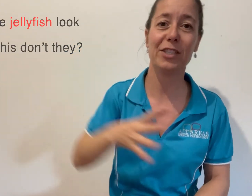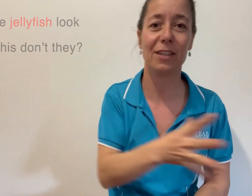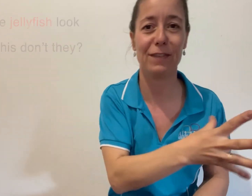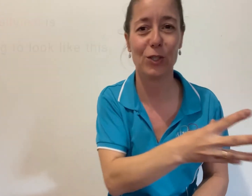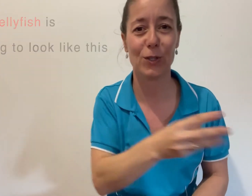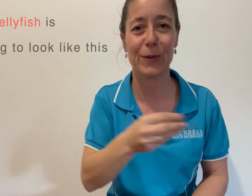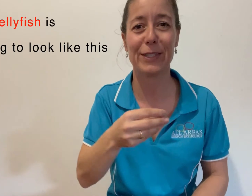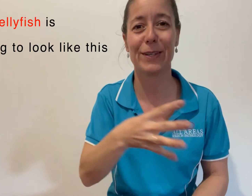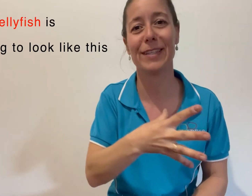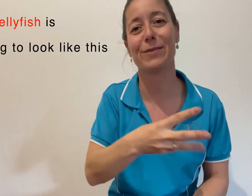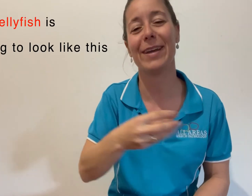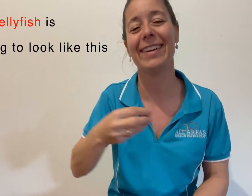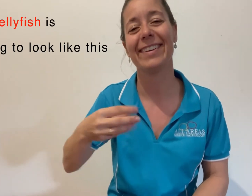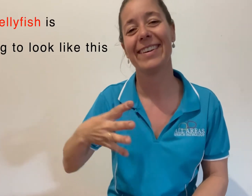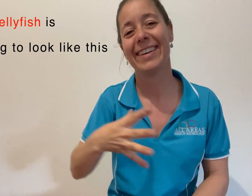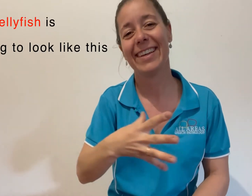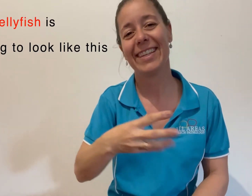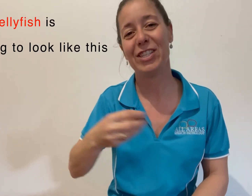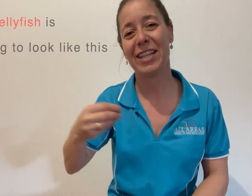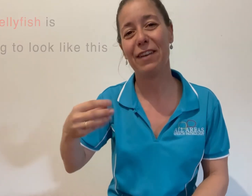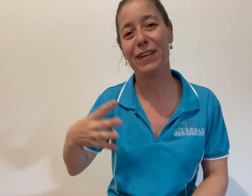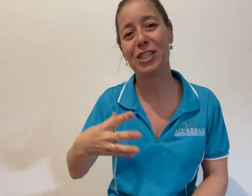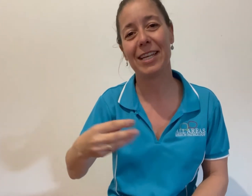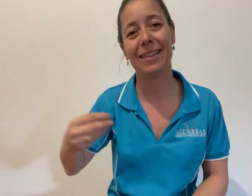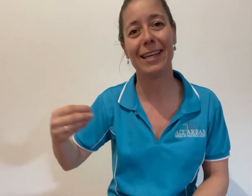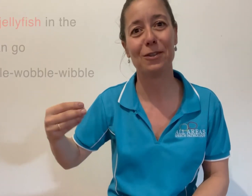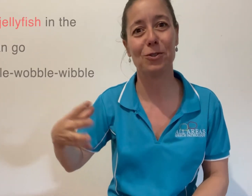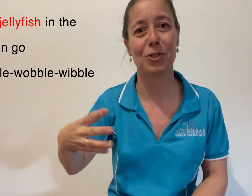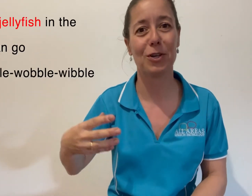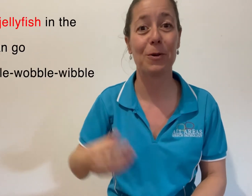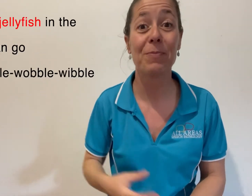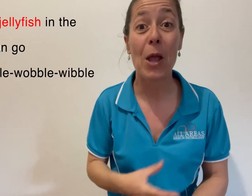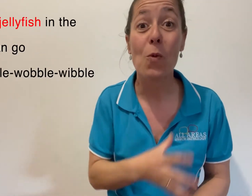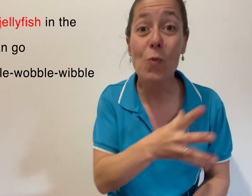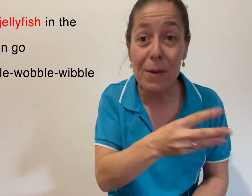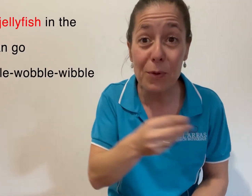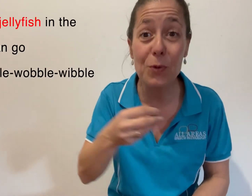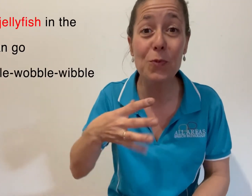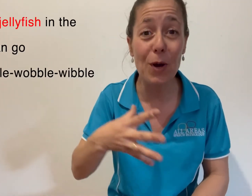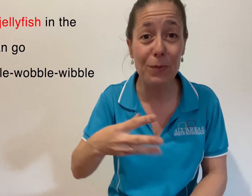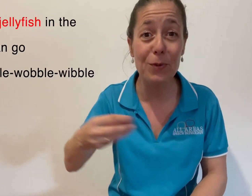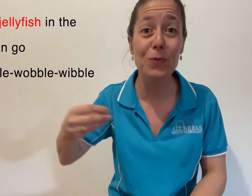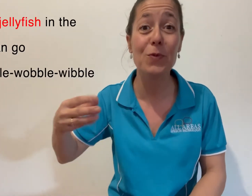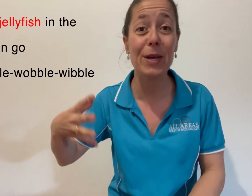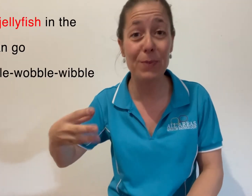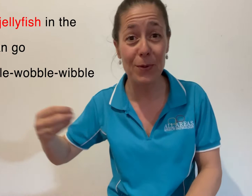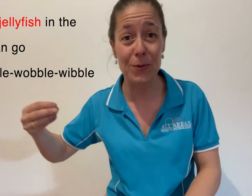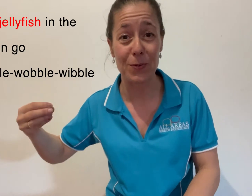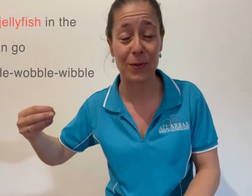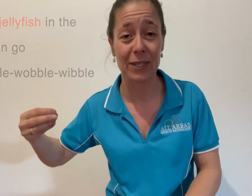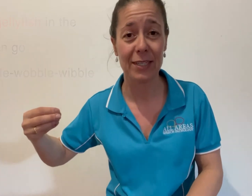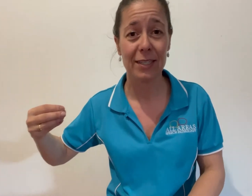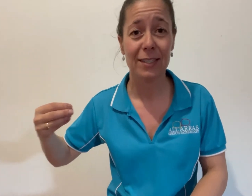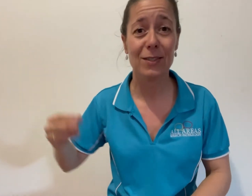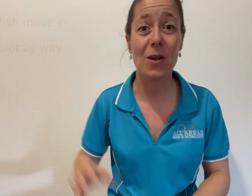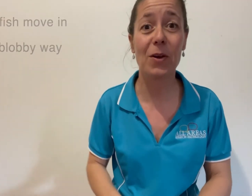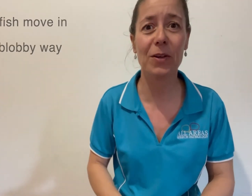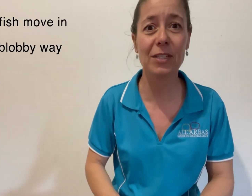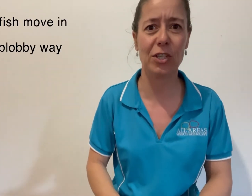jellyfish is going to go this way. The jellyfish in the ocean go wibble, wobble, wibble. So